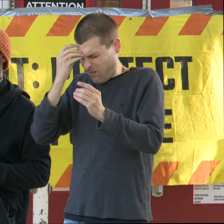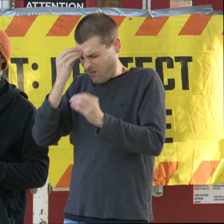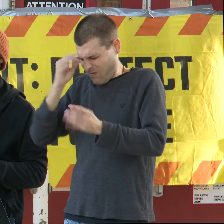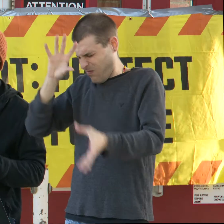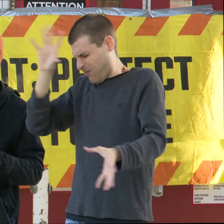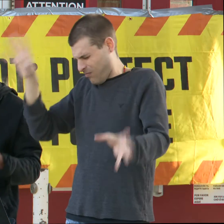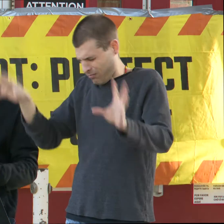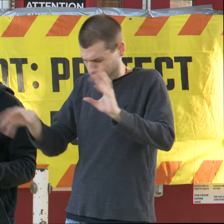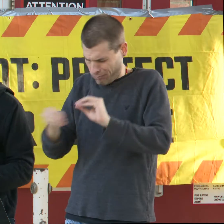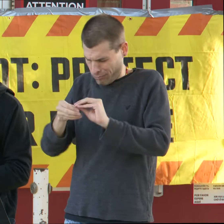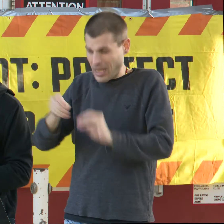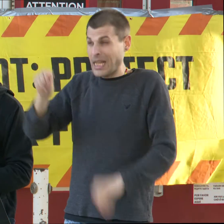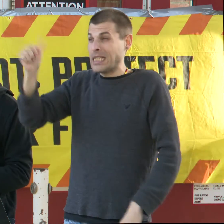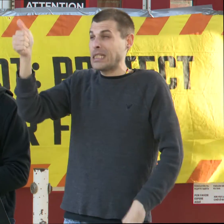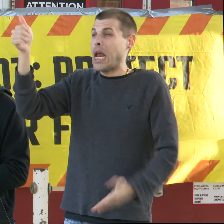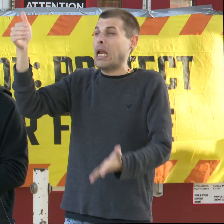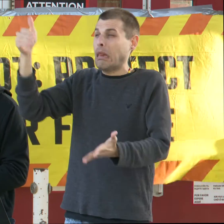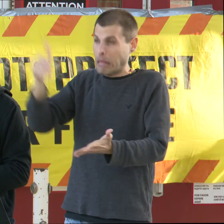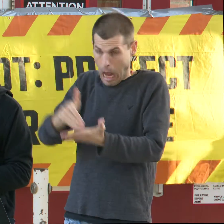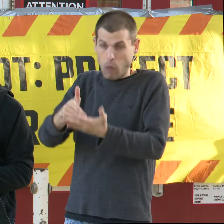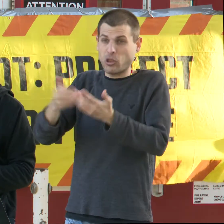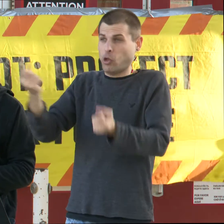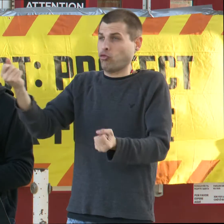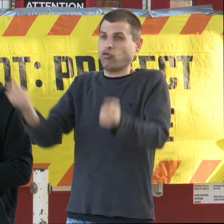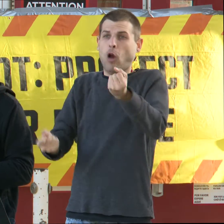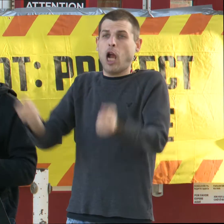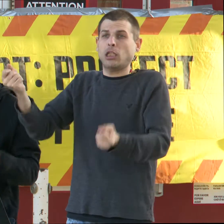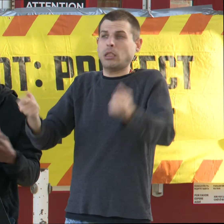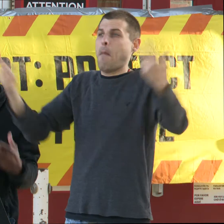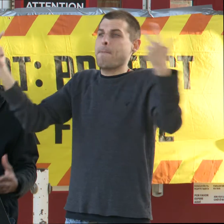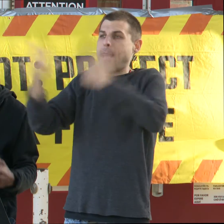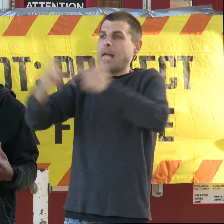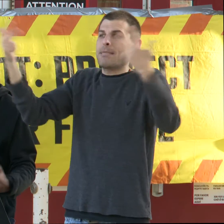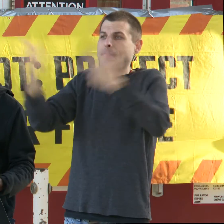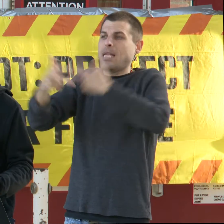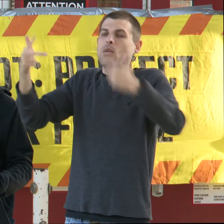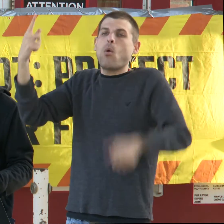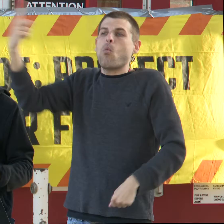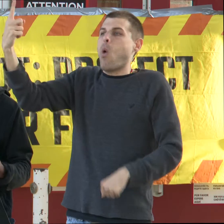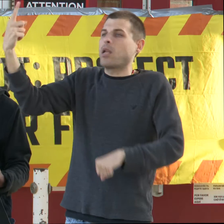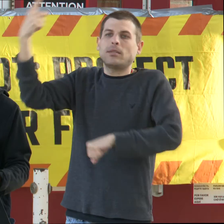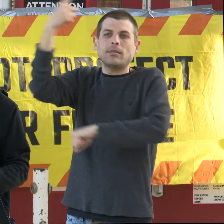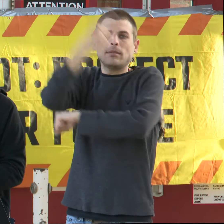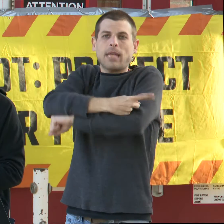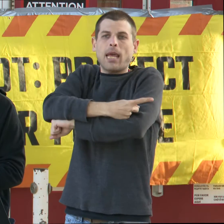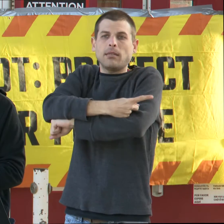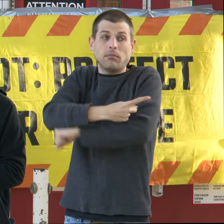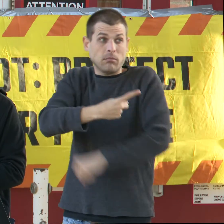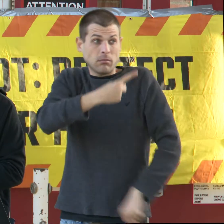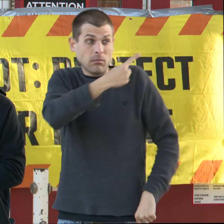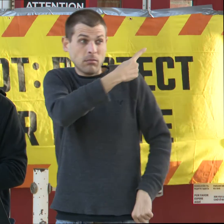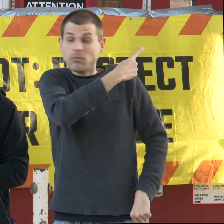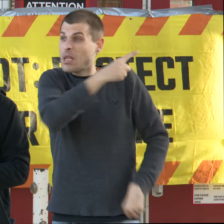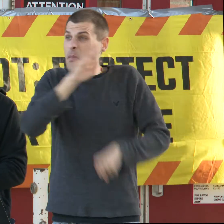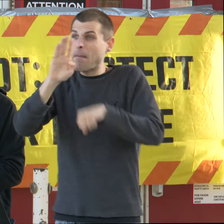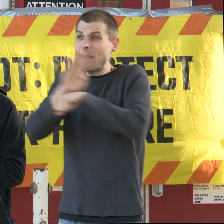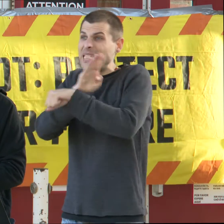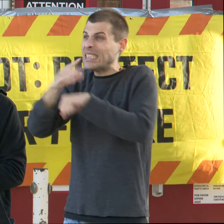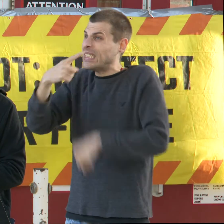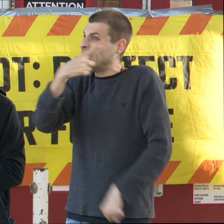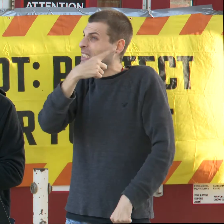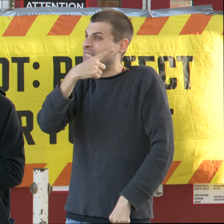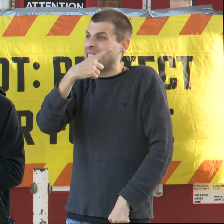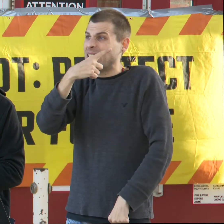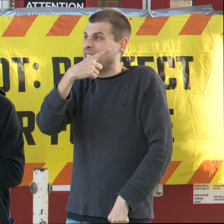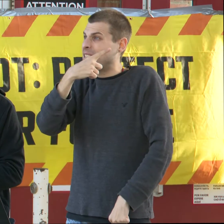up with about 10,000 diesel trucks passing a day on the busiest part of I-5 on the West Coast.